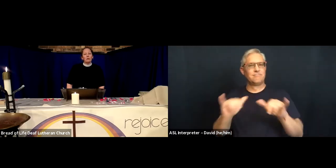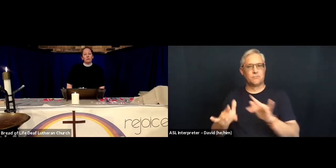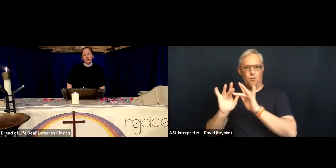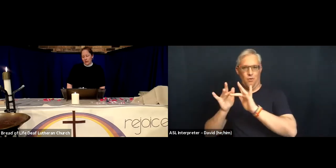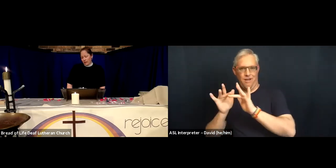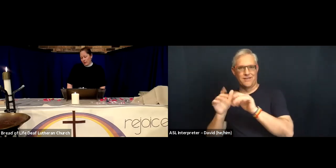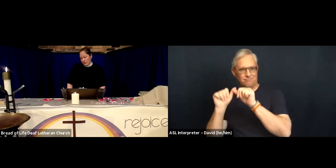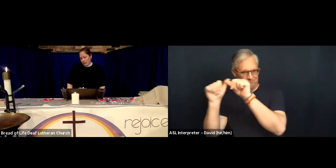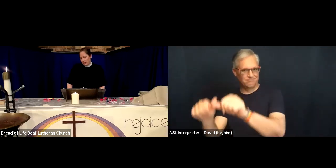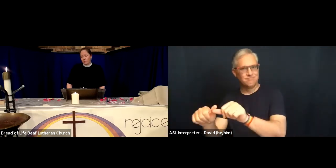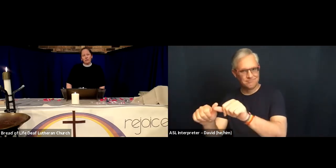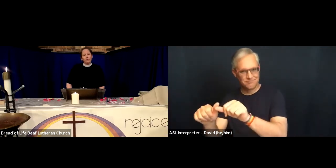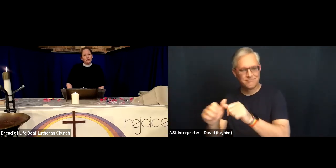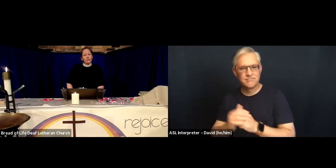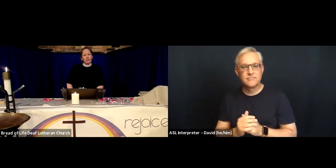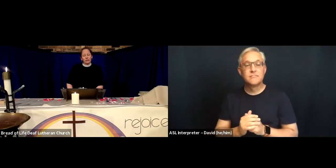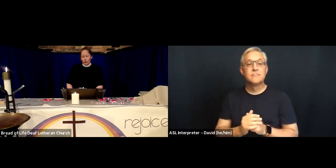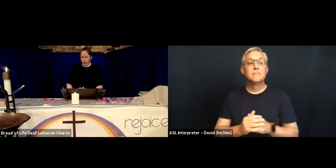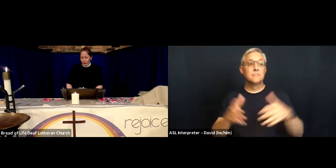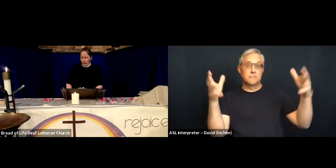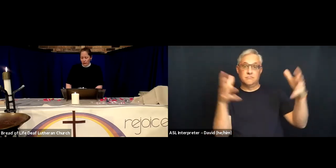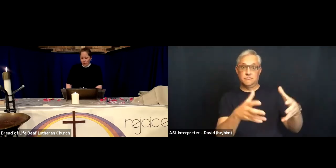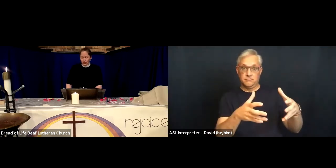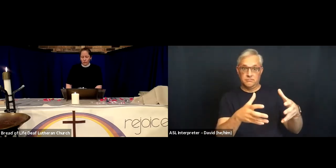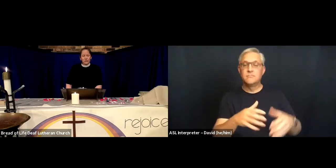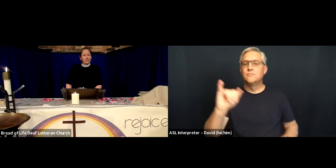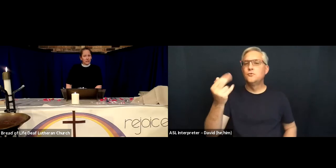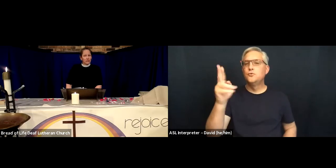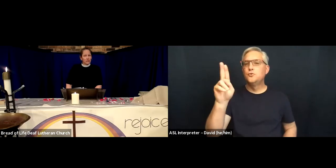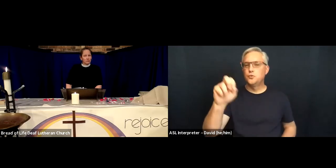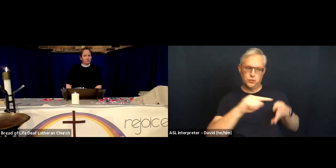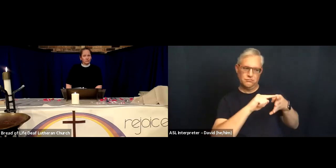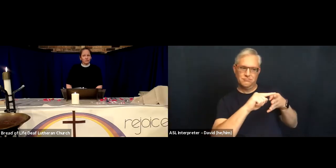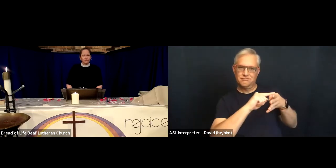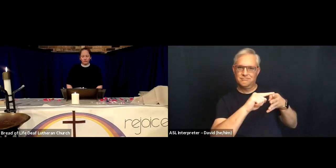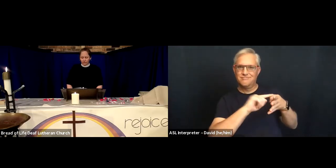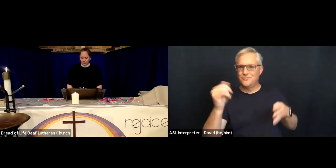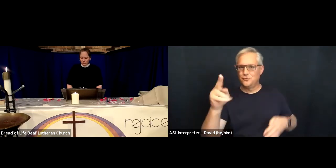Well, that will begin the first Sunday of June, June 6th.